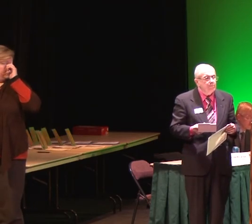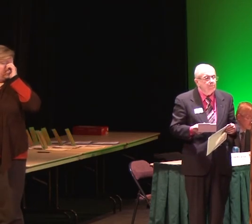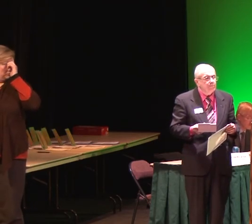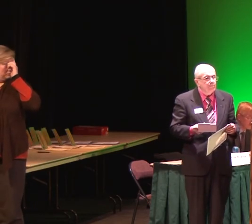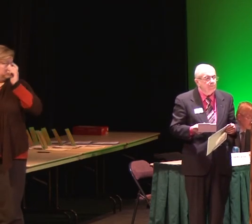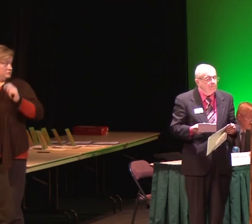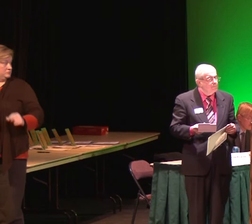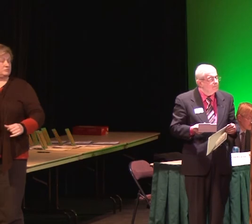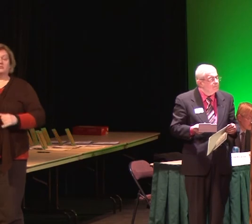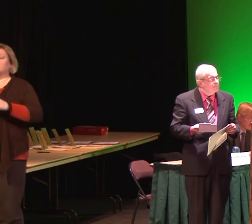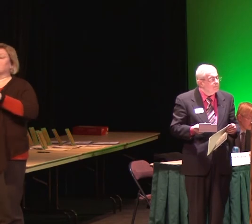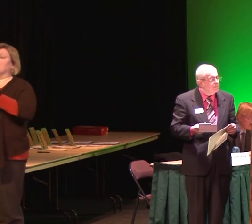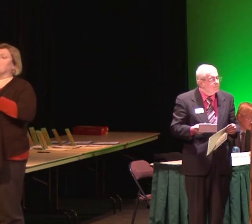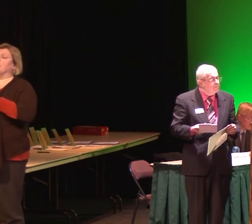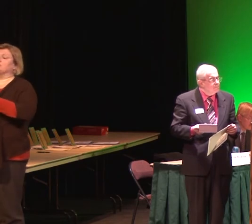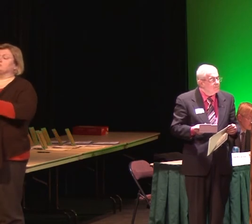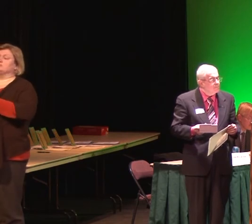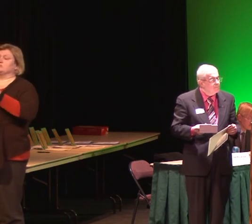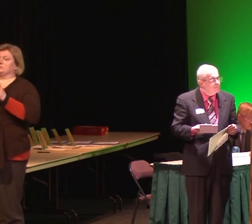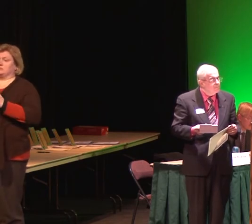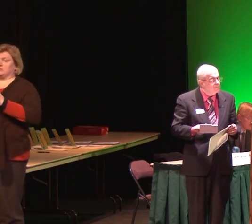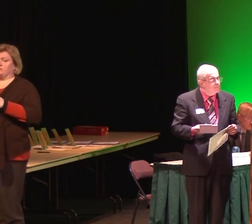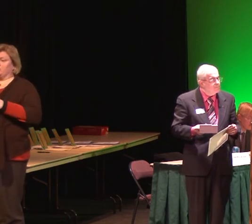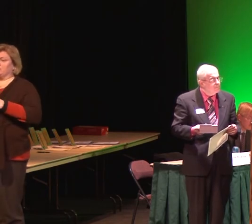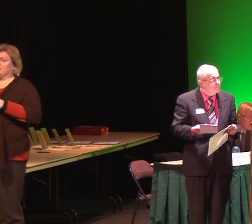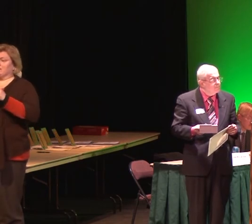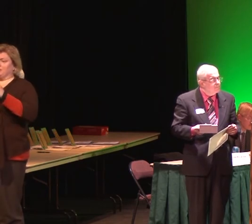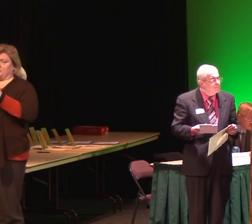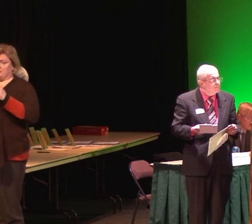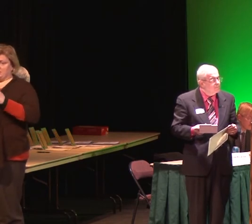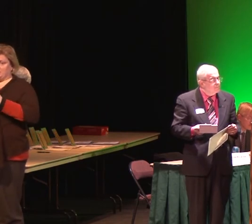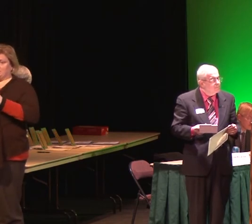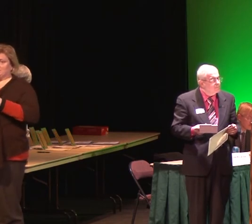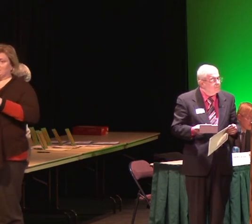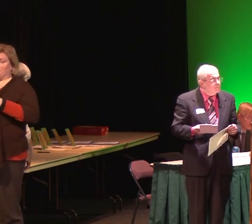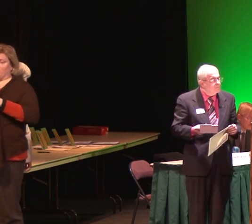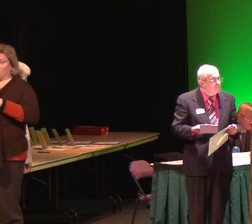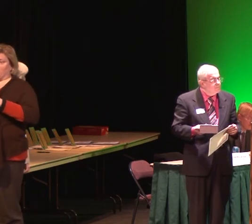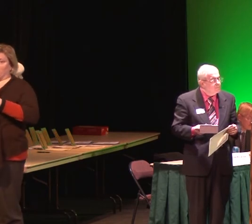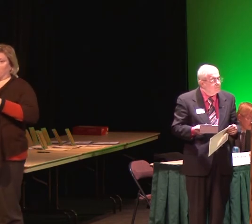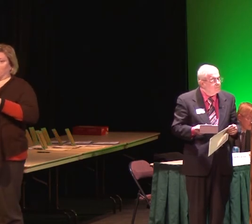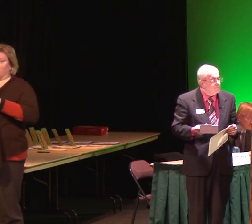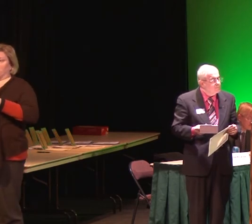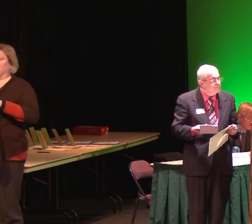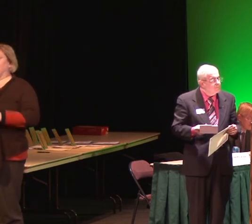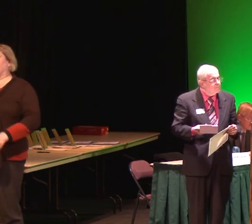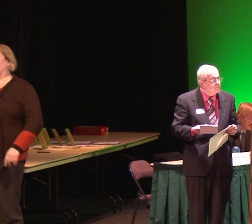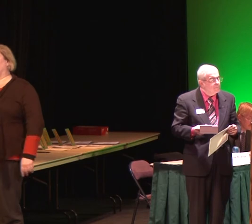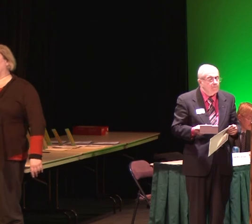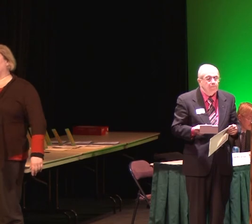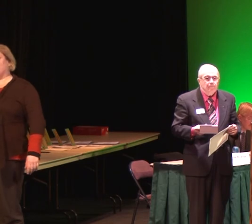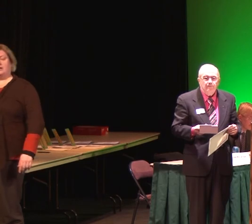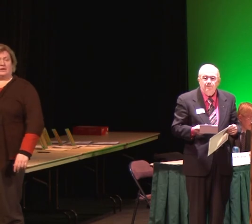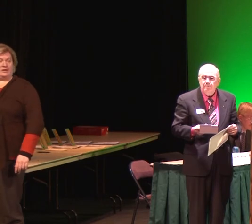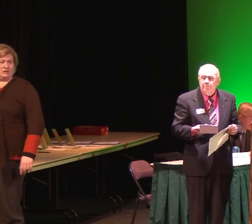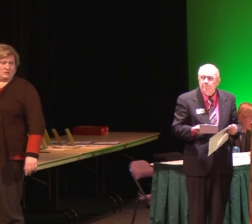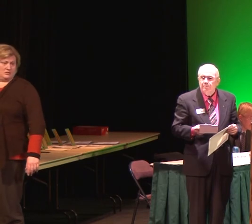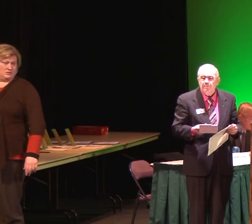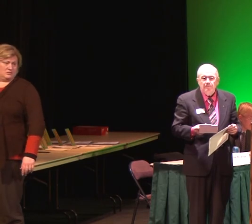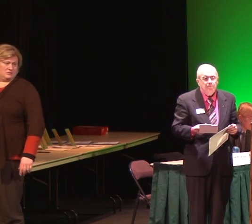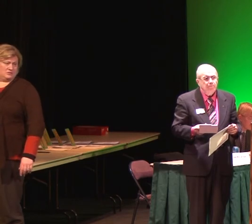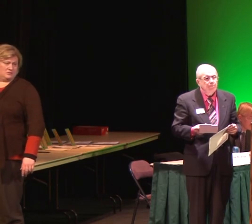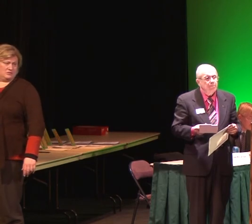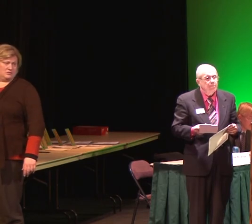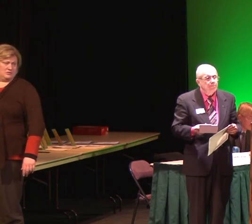And the last recipient in the second place senior division is Abigail Sands,